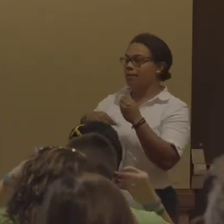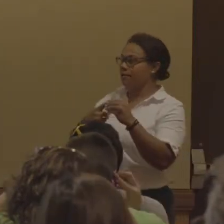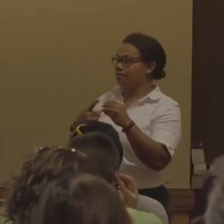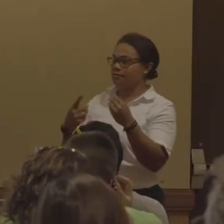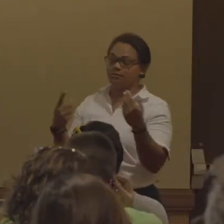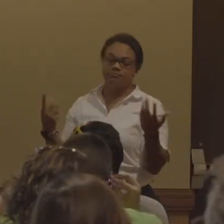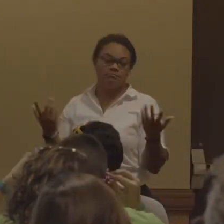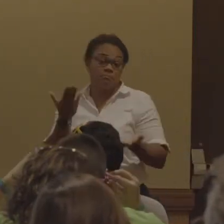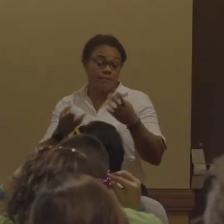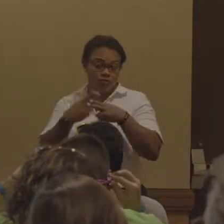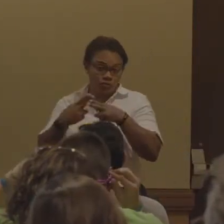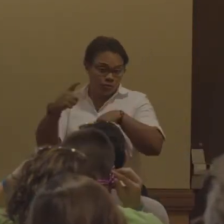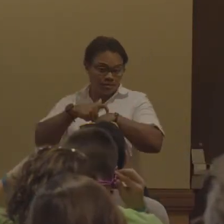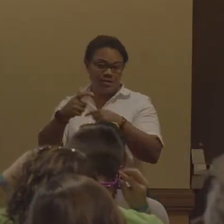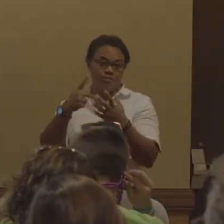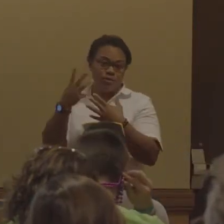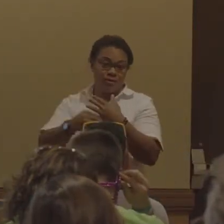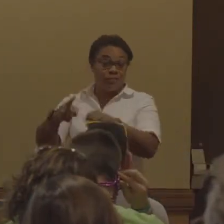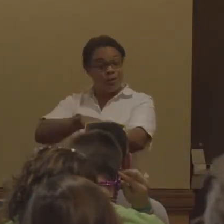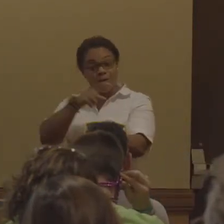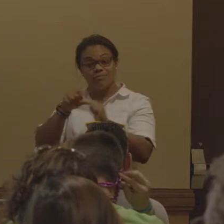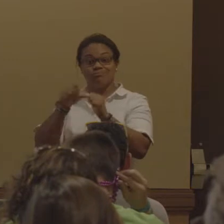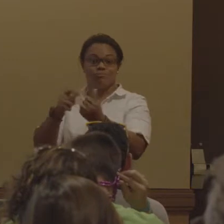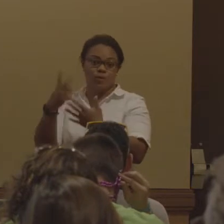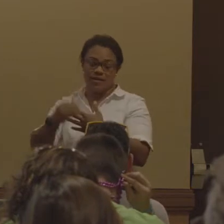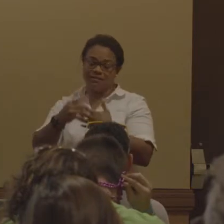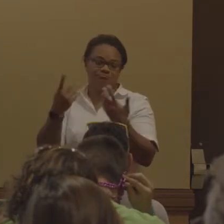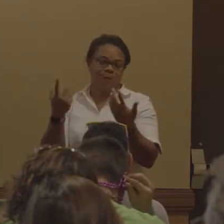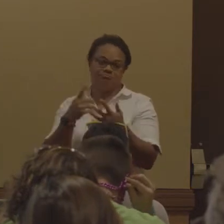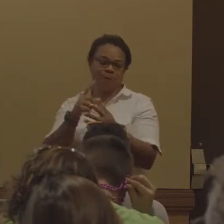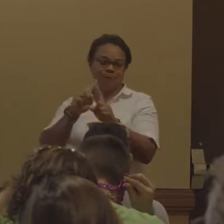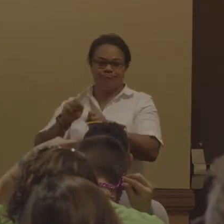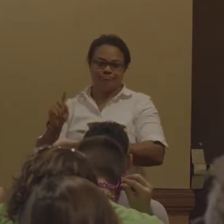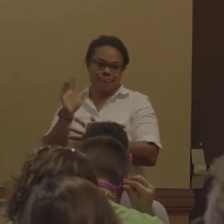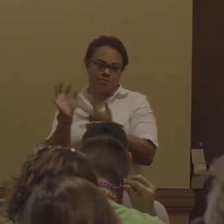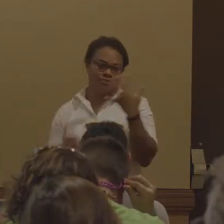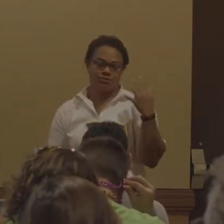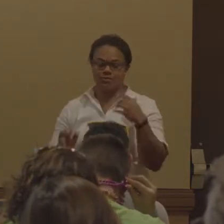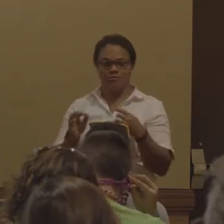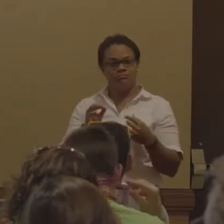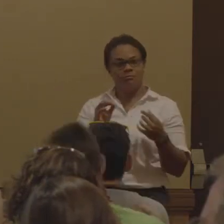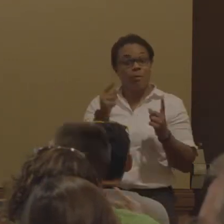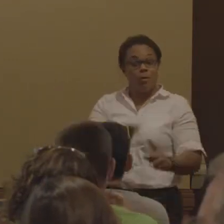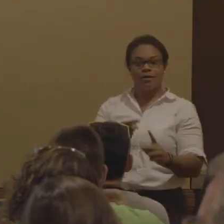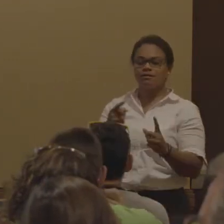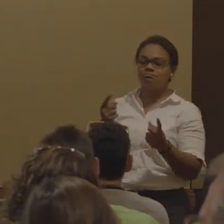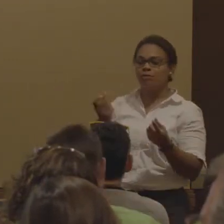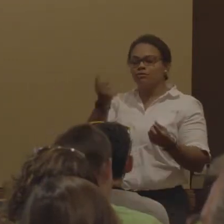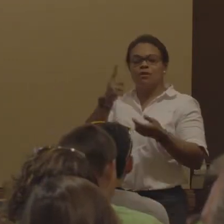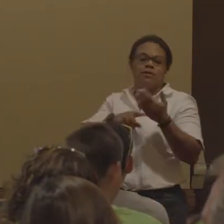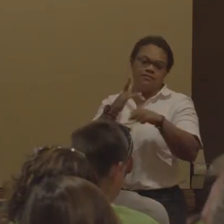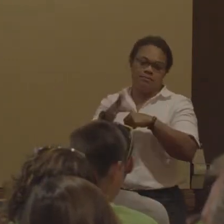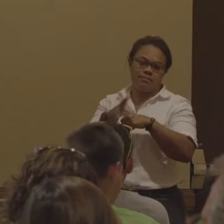a short-term program, a long-term program. Again, it's them exploring and understanding what is out there and what are my options after high